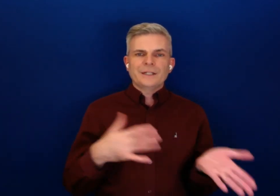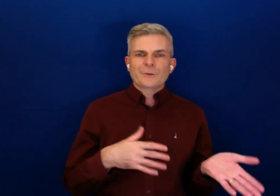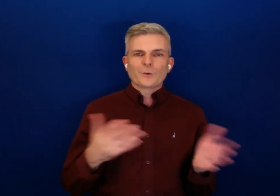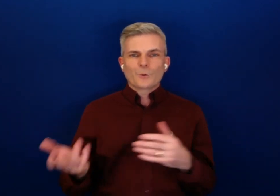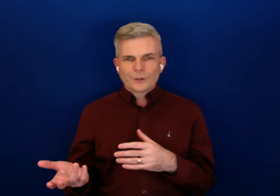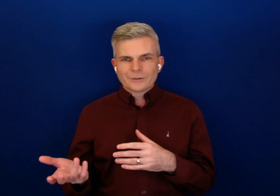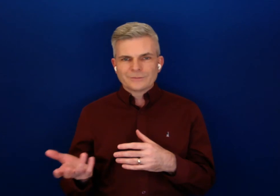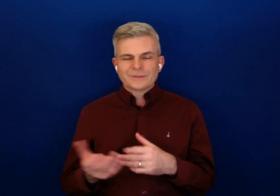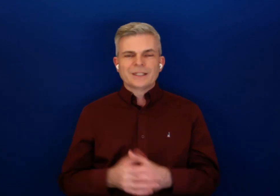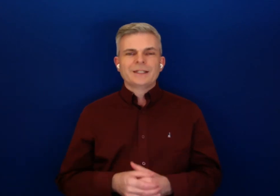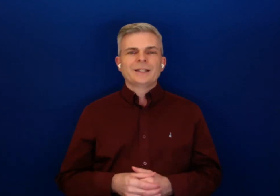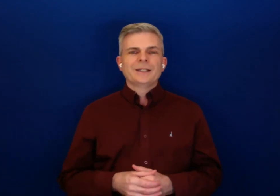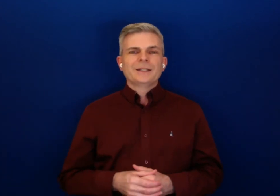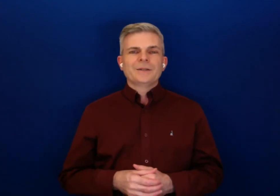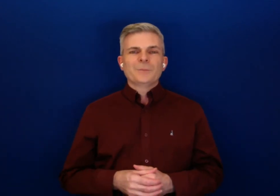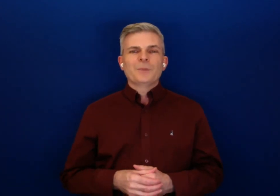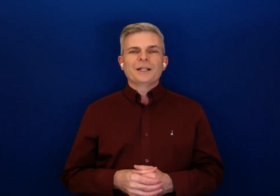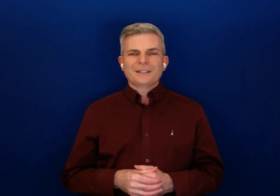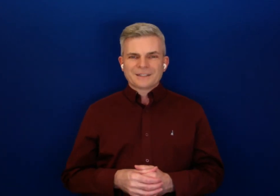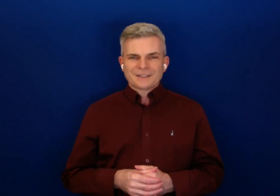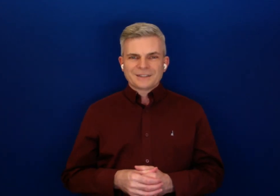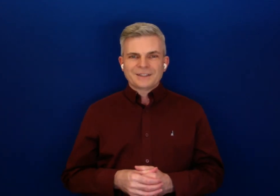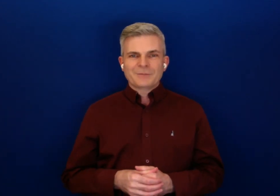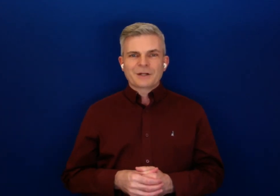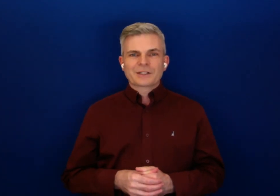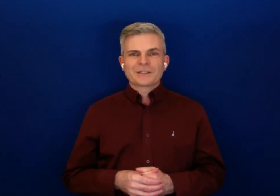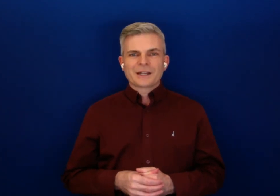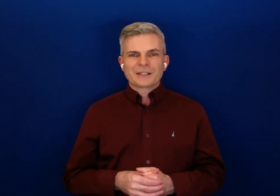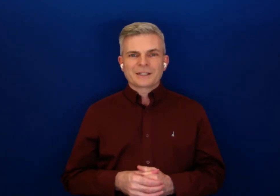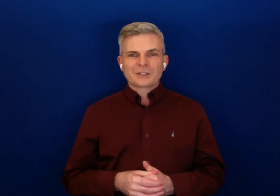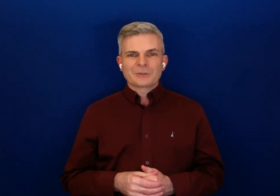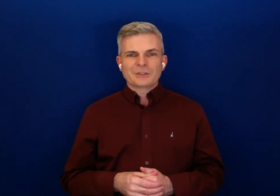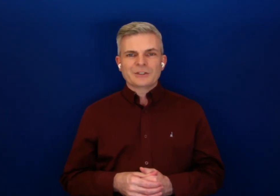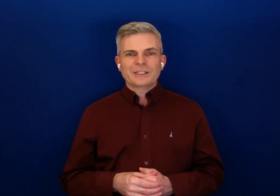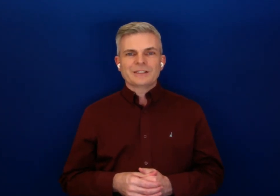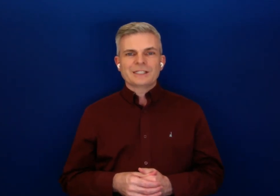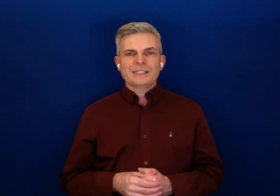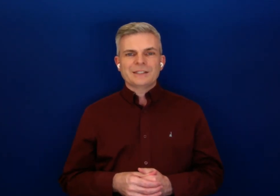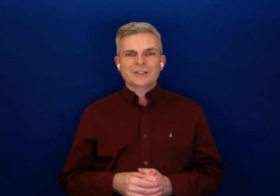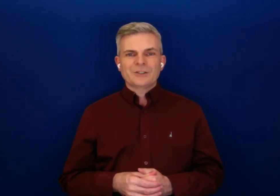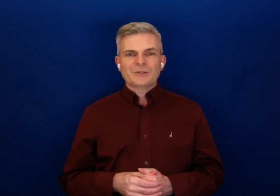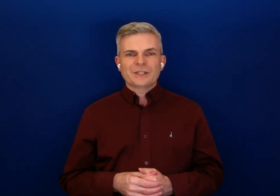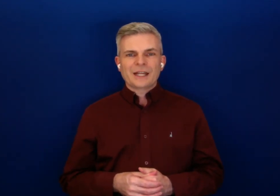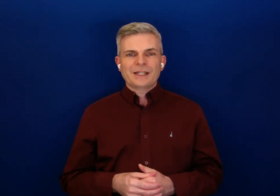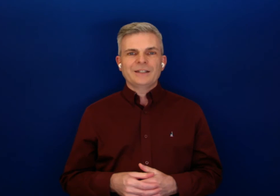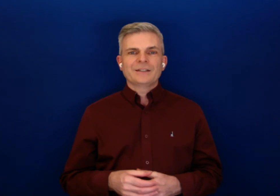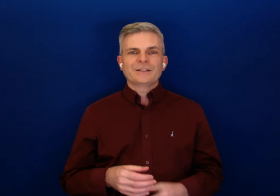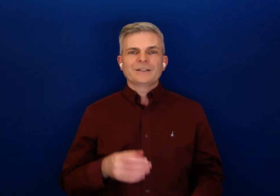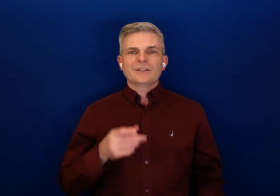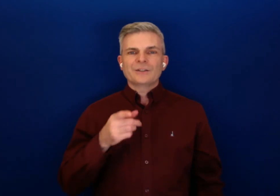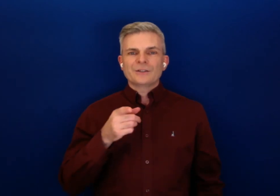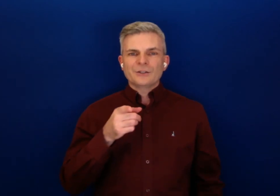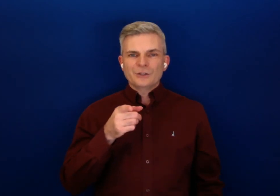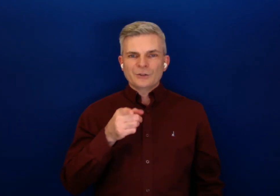either or, but in American Sign Language, it's easy to say,